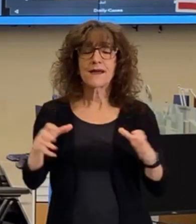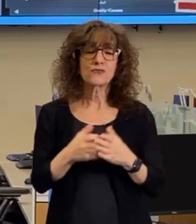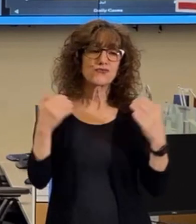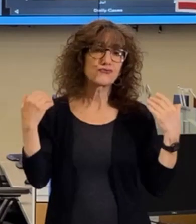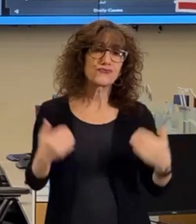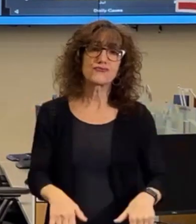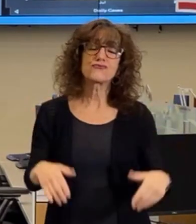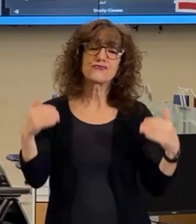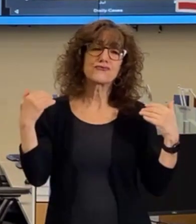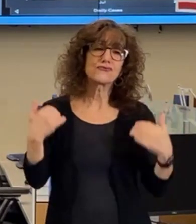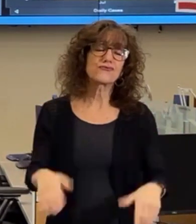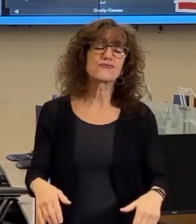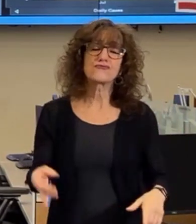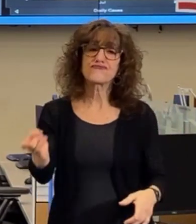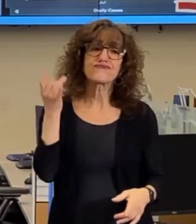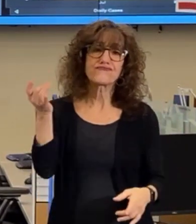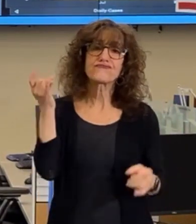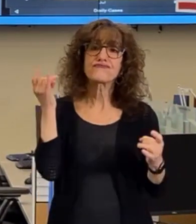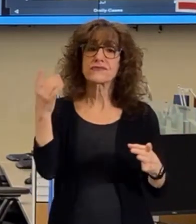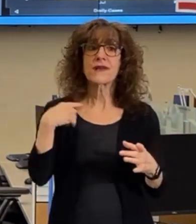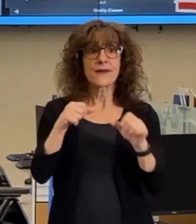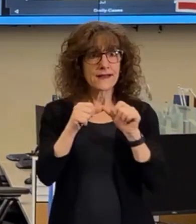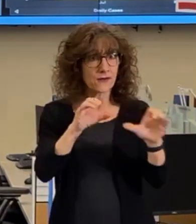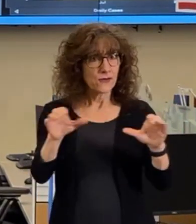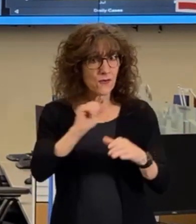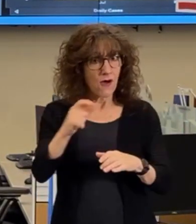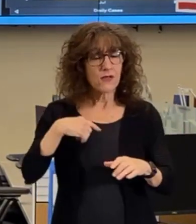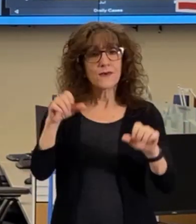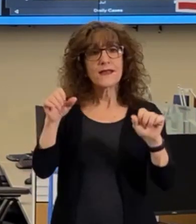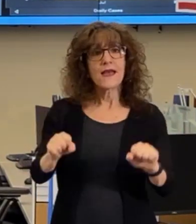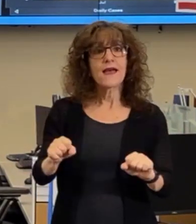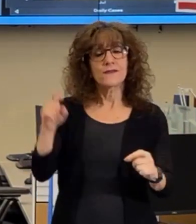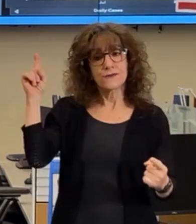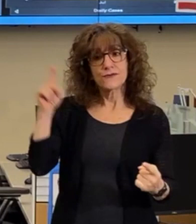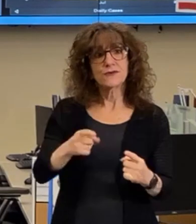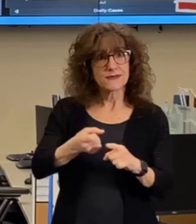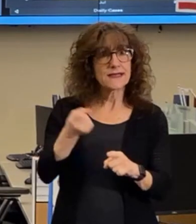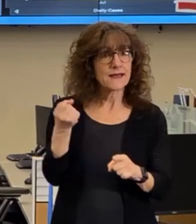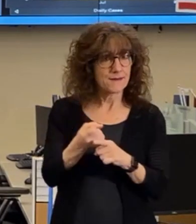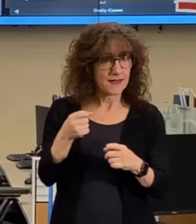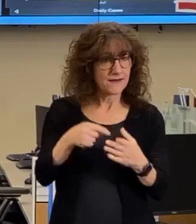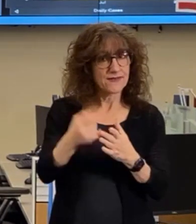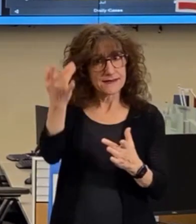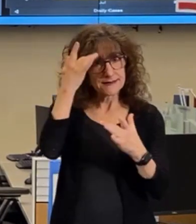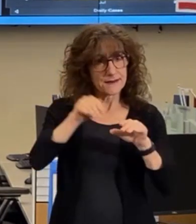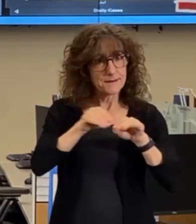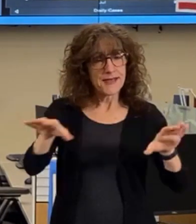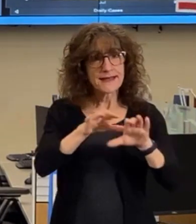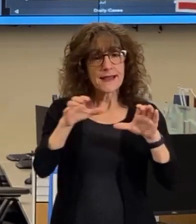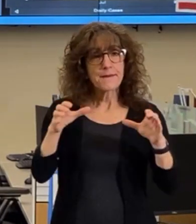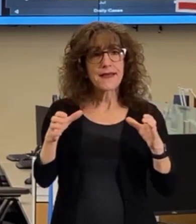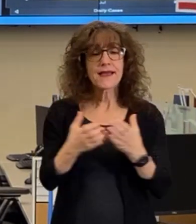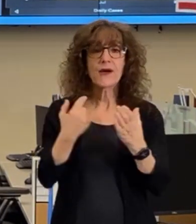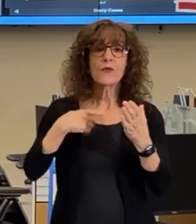lot out of all of us, and we are continuing to do all that we can to reduce the impact of this pandemic. We